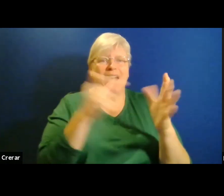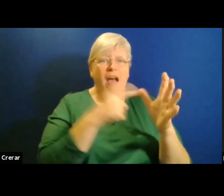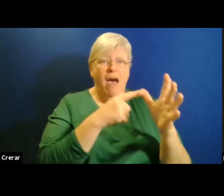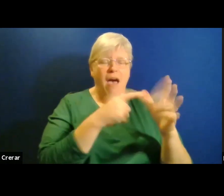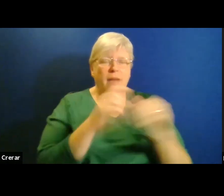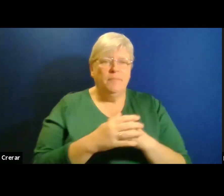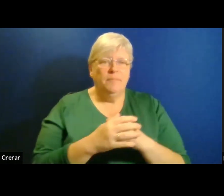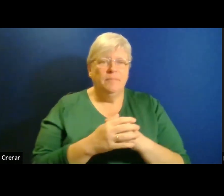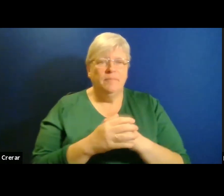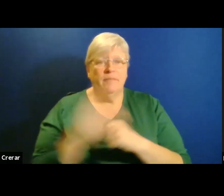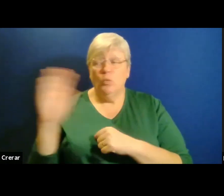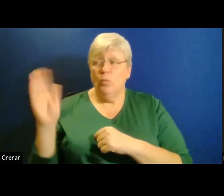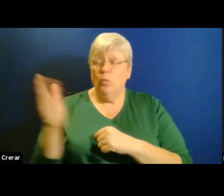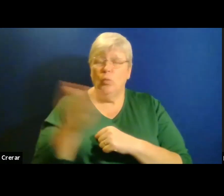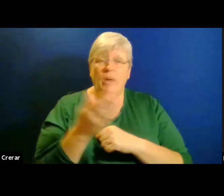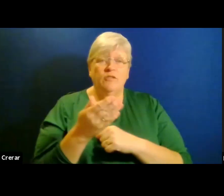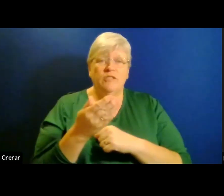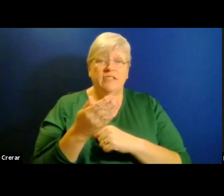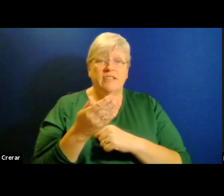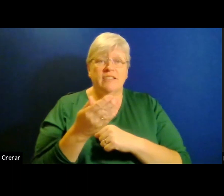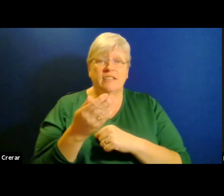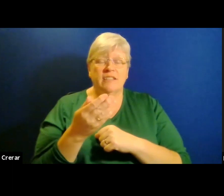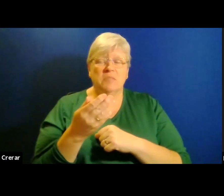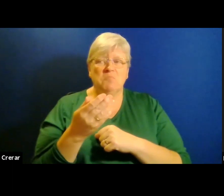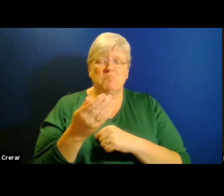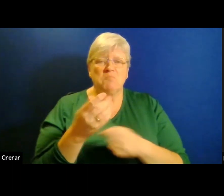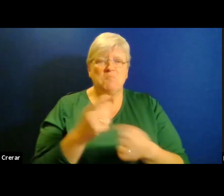The waitress has a light bulb tattooed on her inner arm